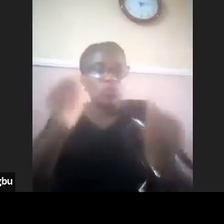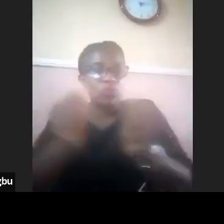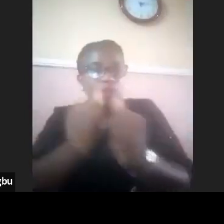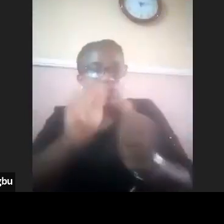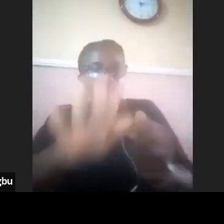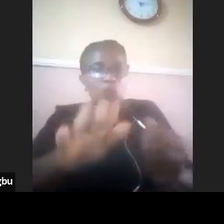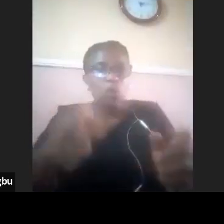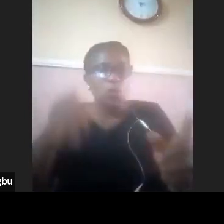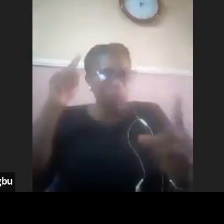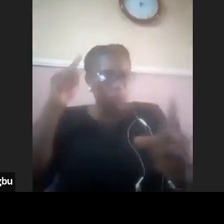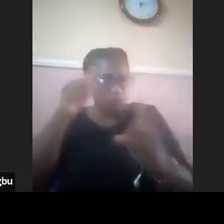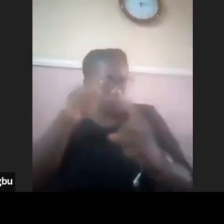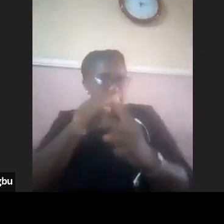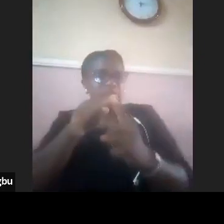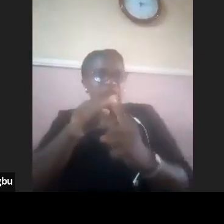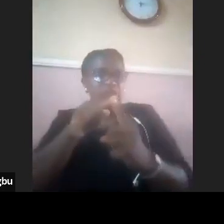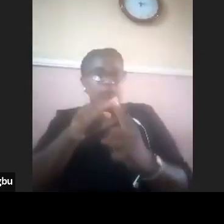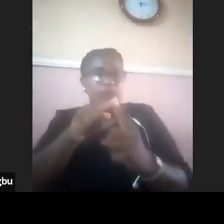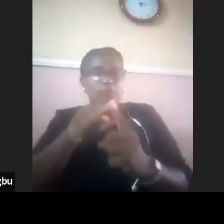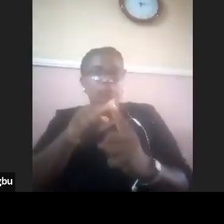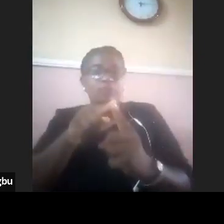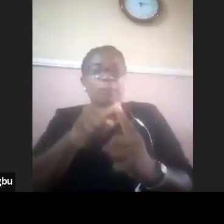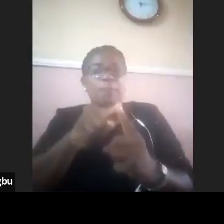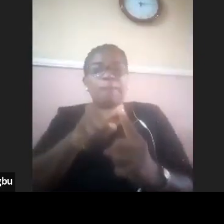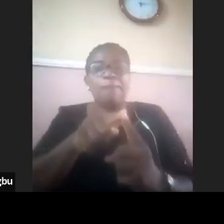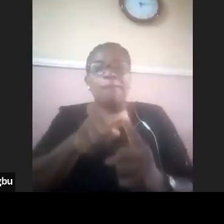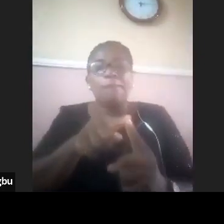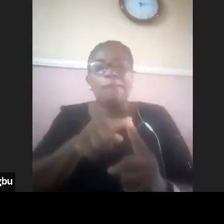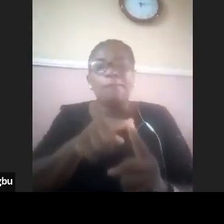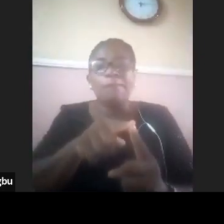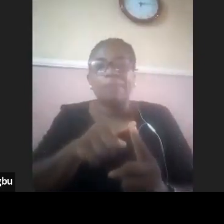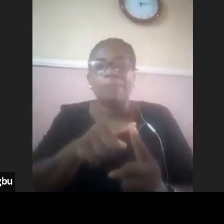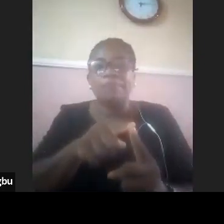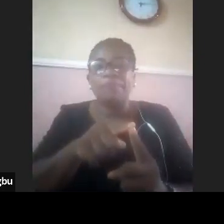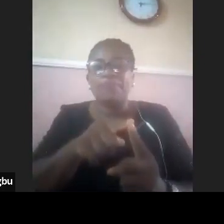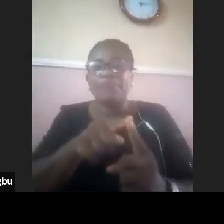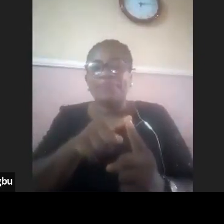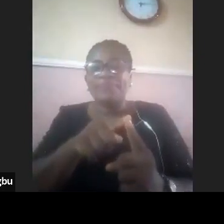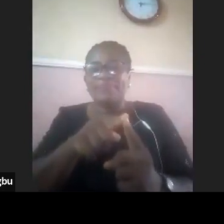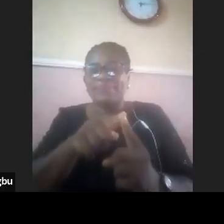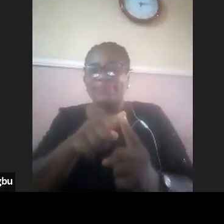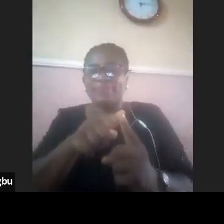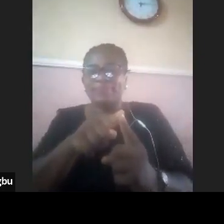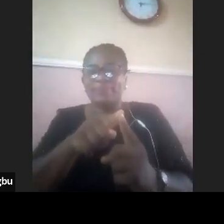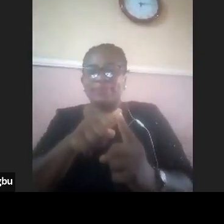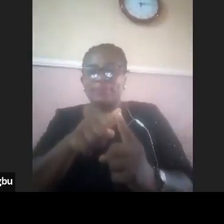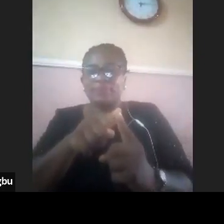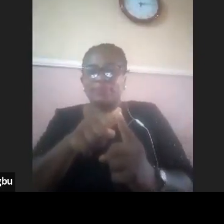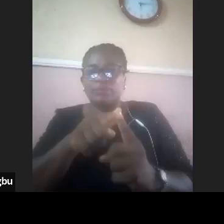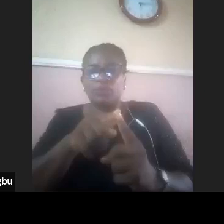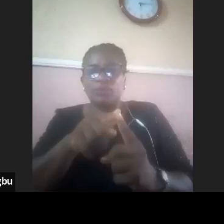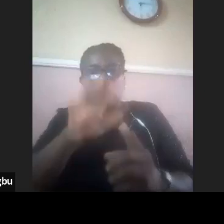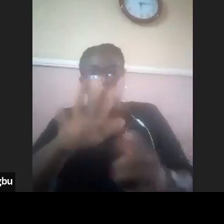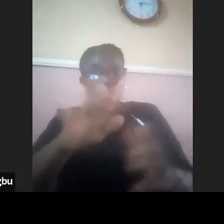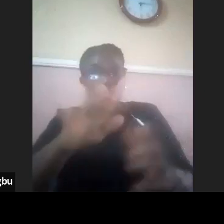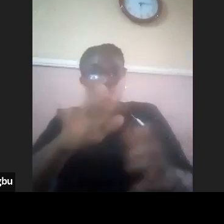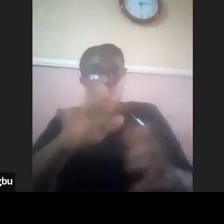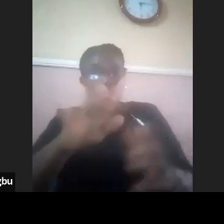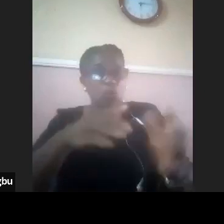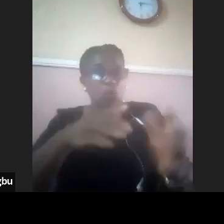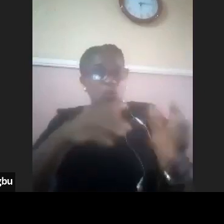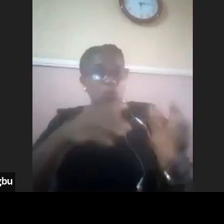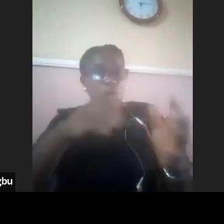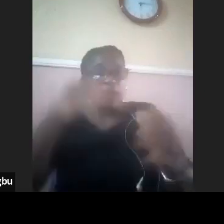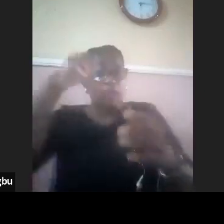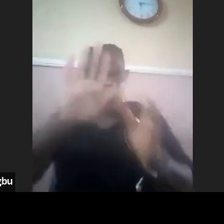This particular question is linked to your proposed study plan. It's linked to your proposed study